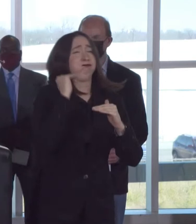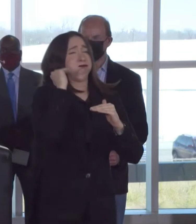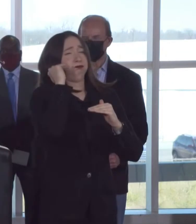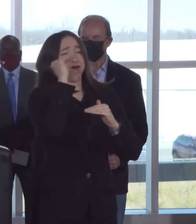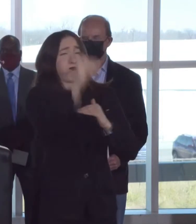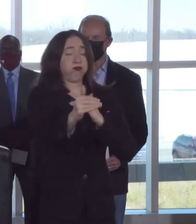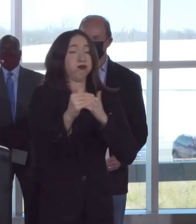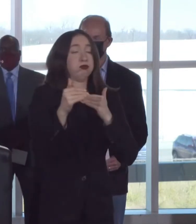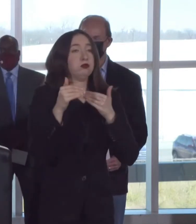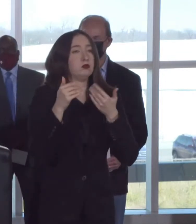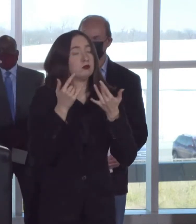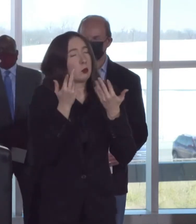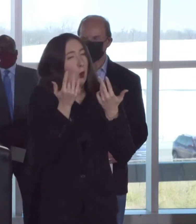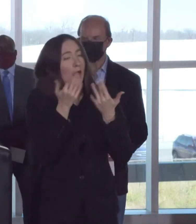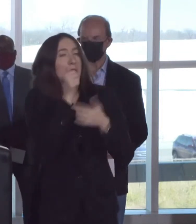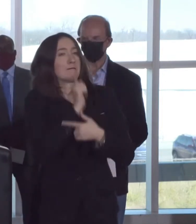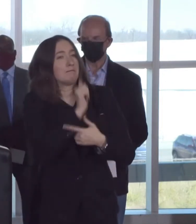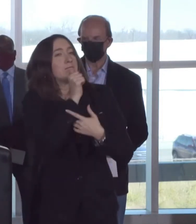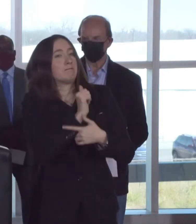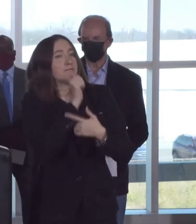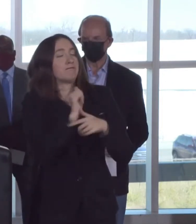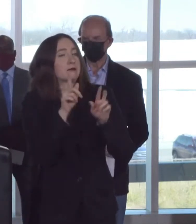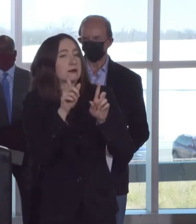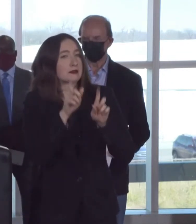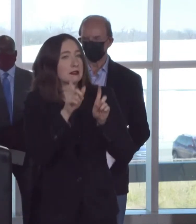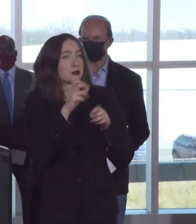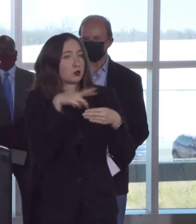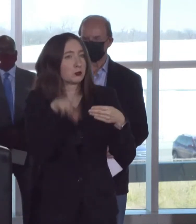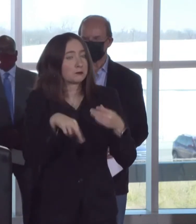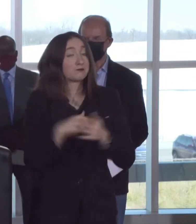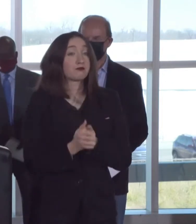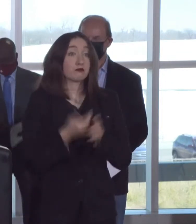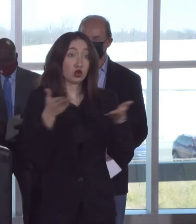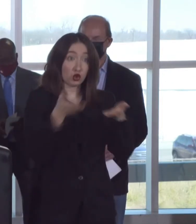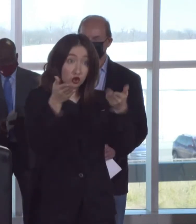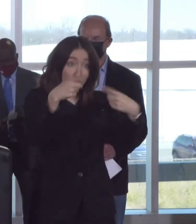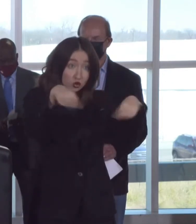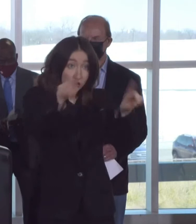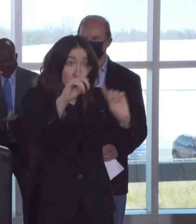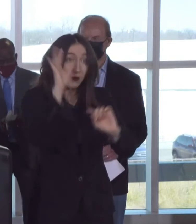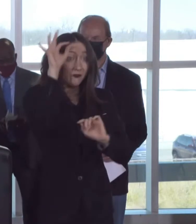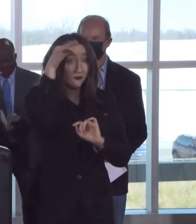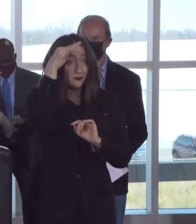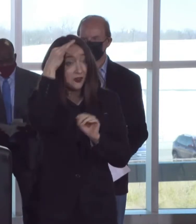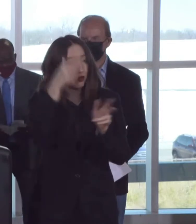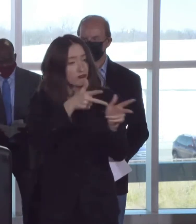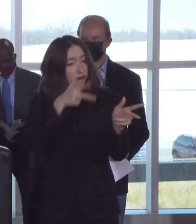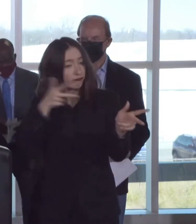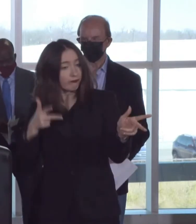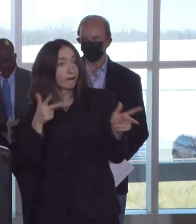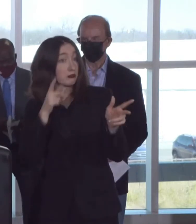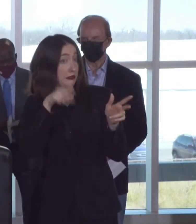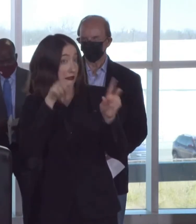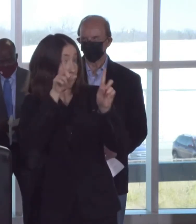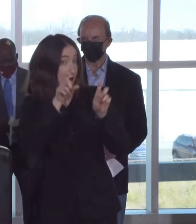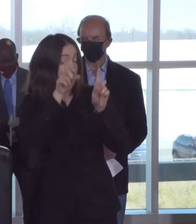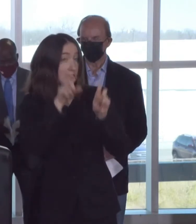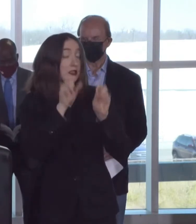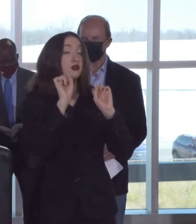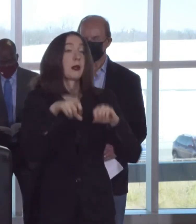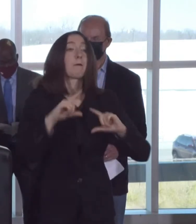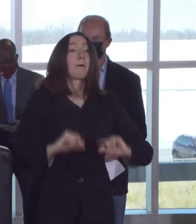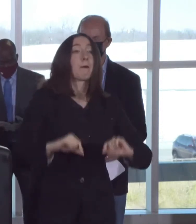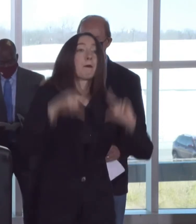nation. We encourage you to register today for an appointment at a federal drive-through site. If you're looking to get tested, you can go